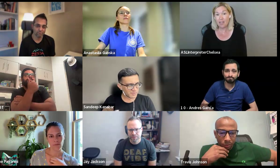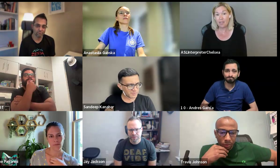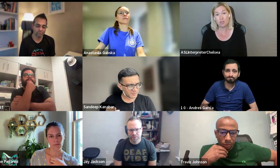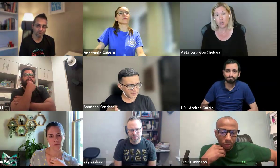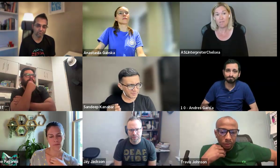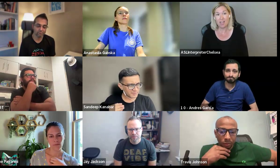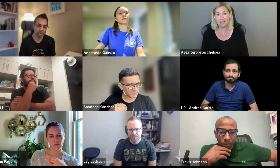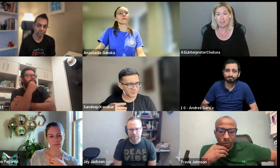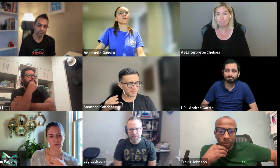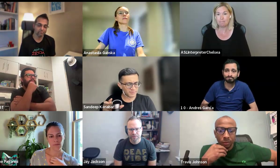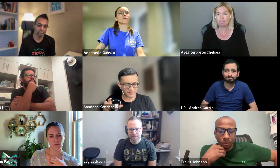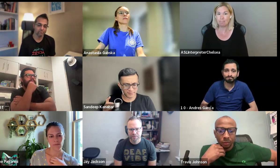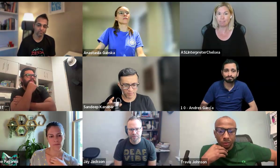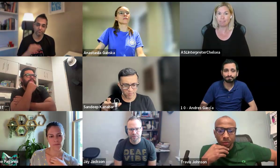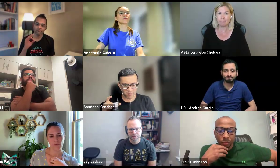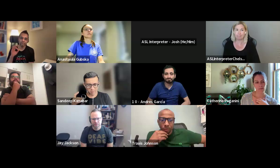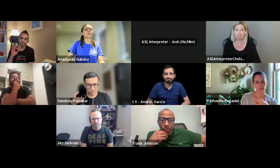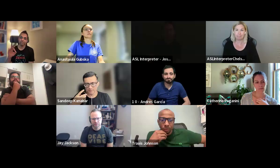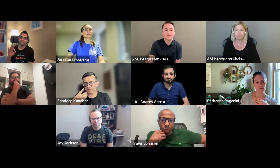at those two events.